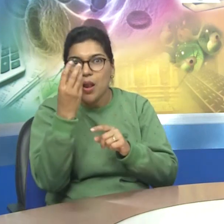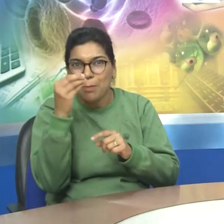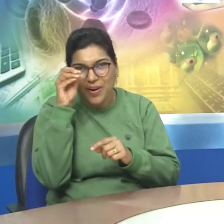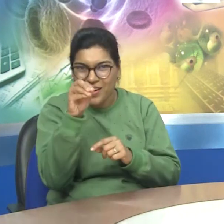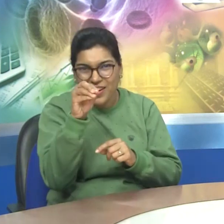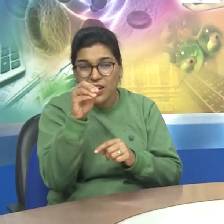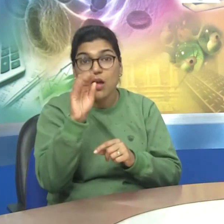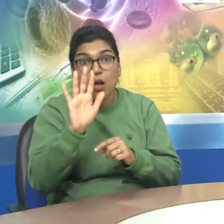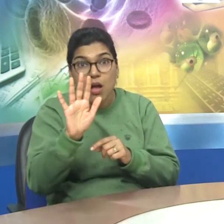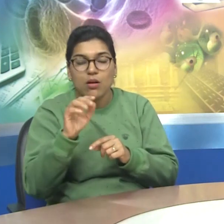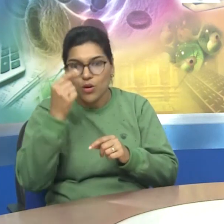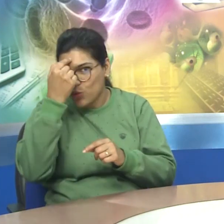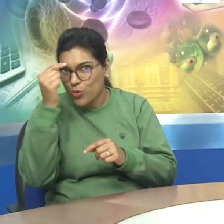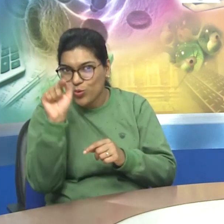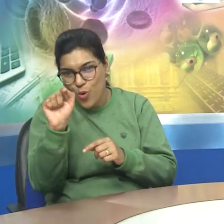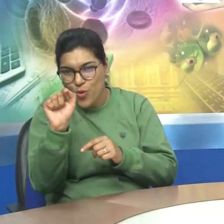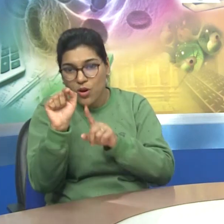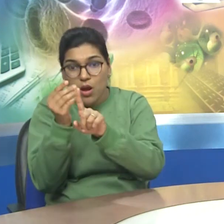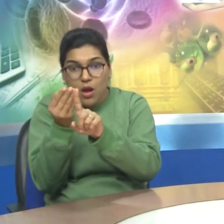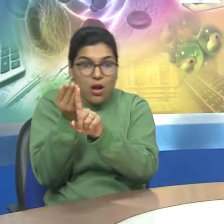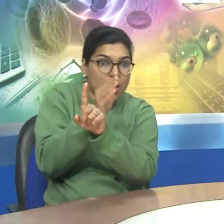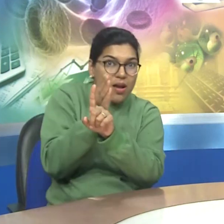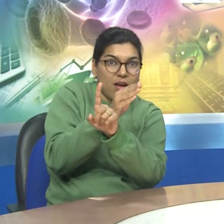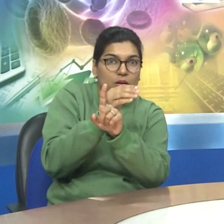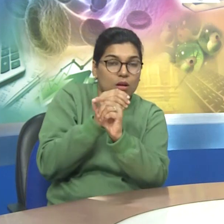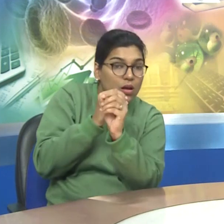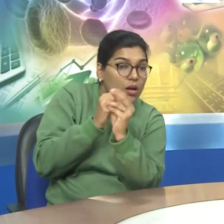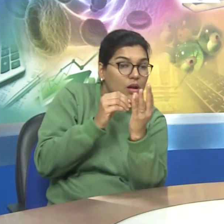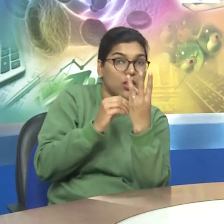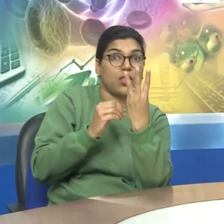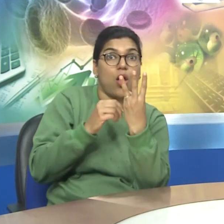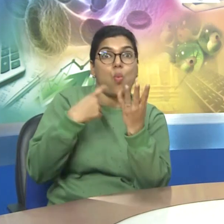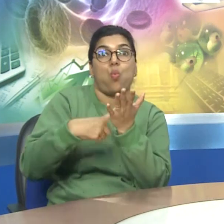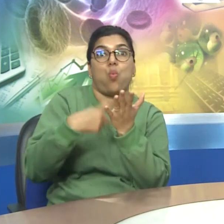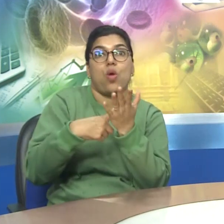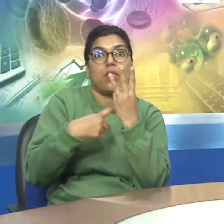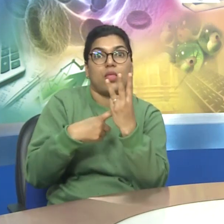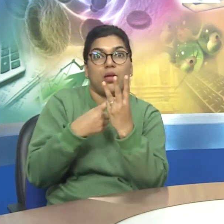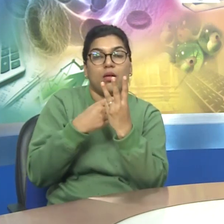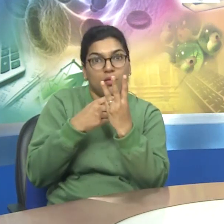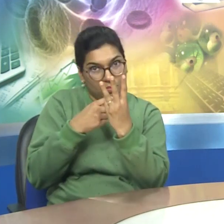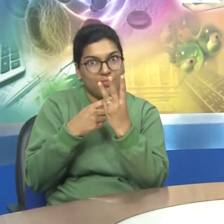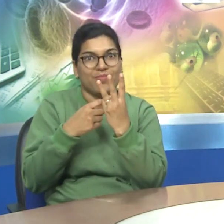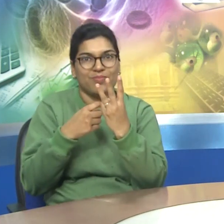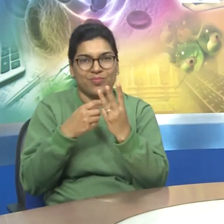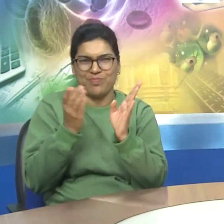DDC employs 3 minimum digits to the left of the decimal.